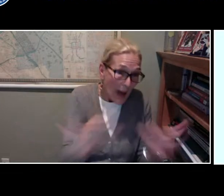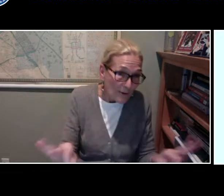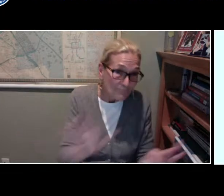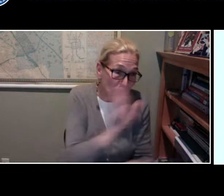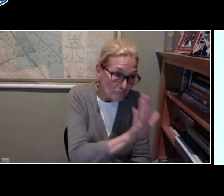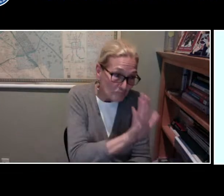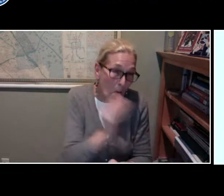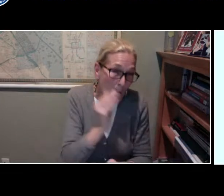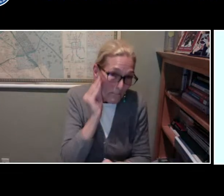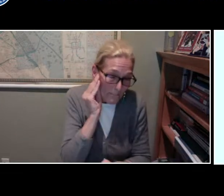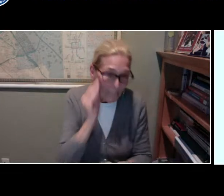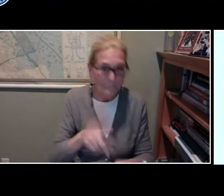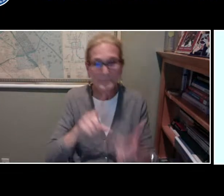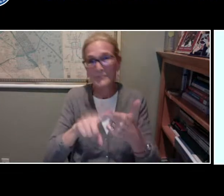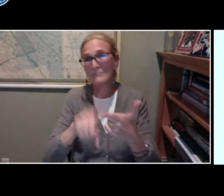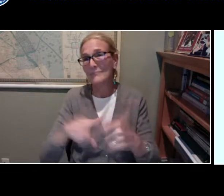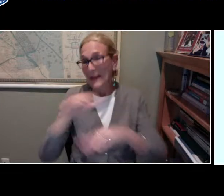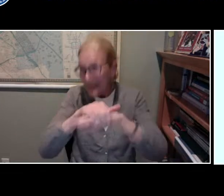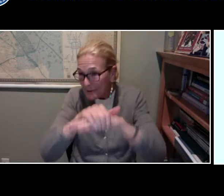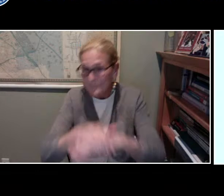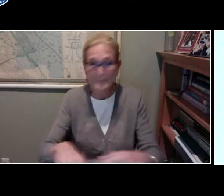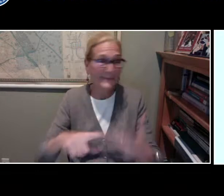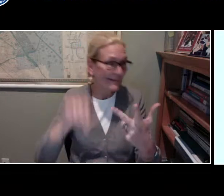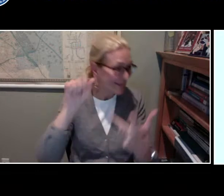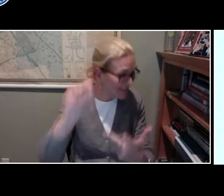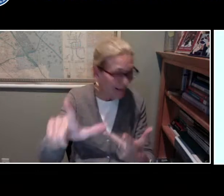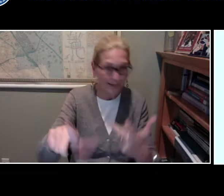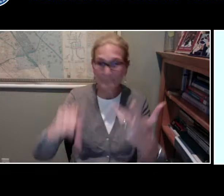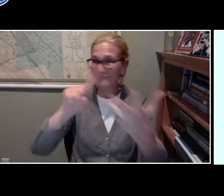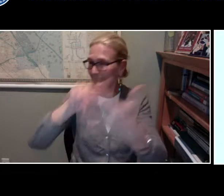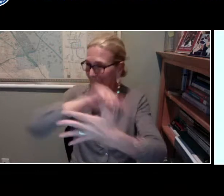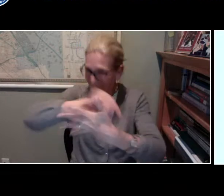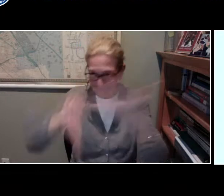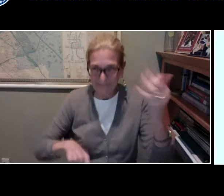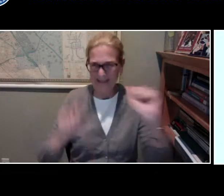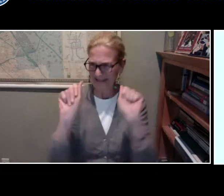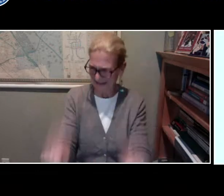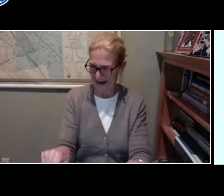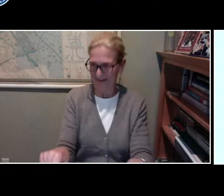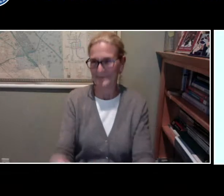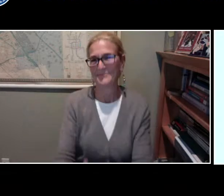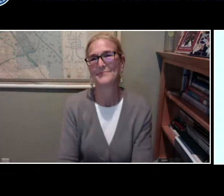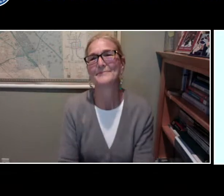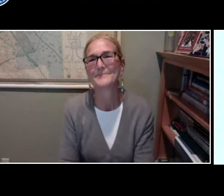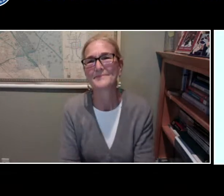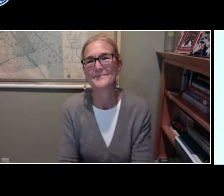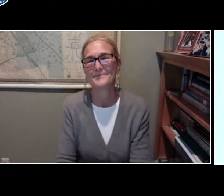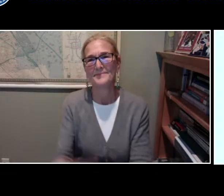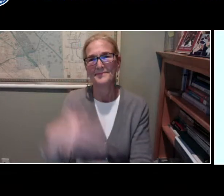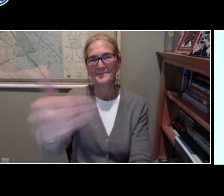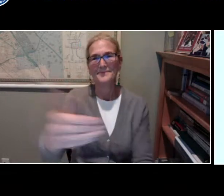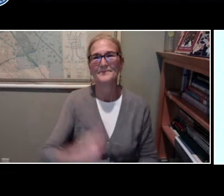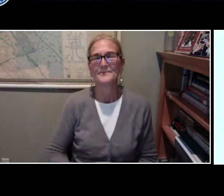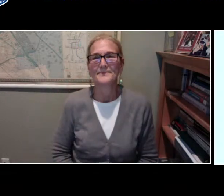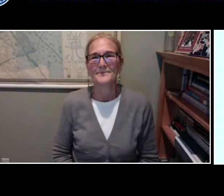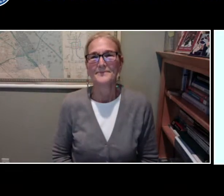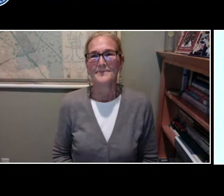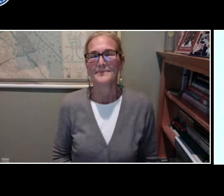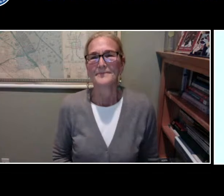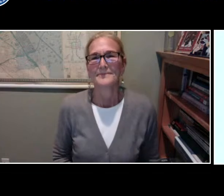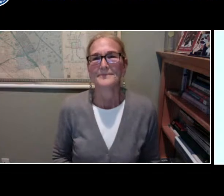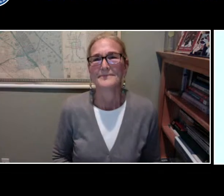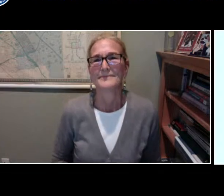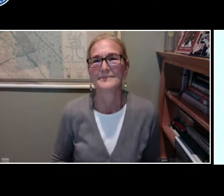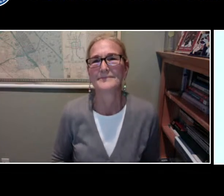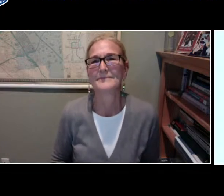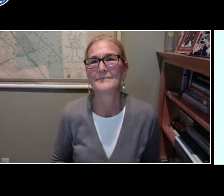Deaf children, notice it says languages. If they want to learn 1, 2, 3, ASL, English, other languages, it's great.